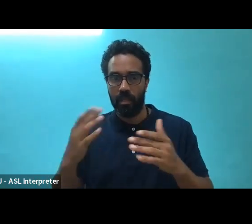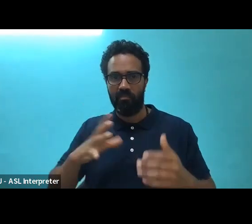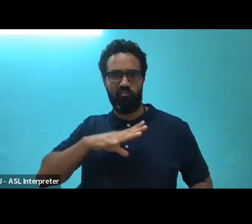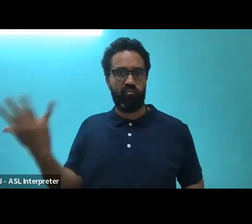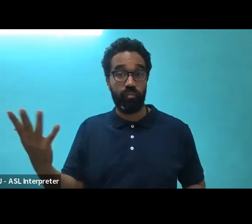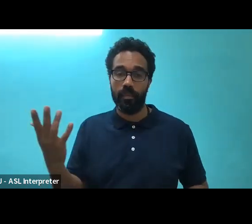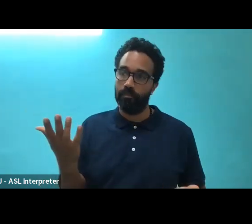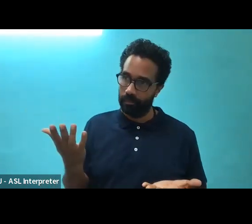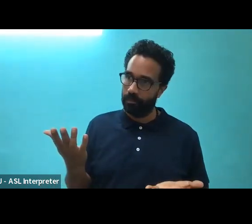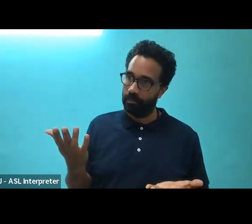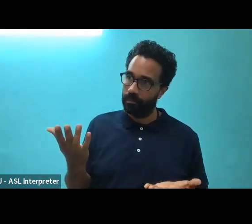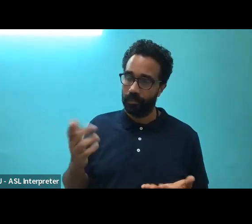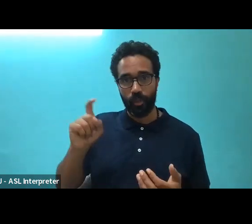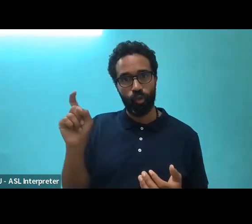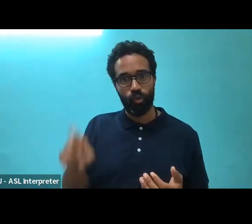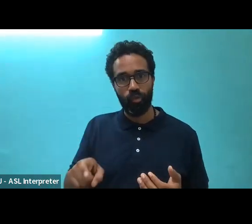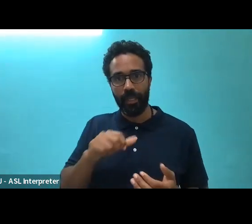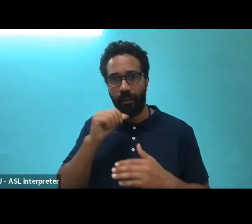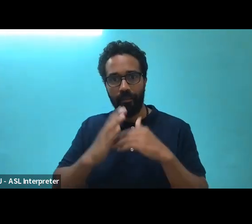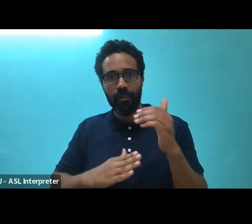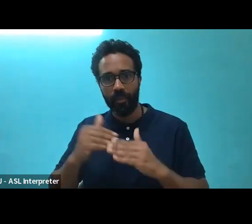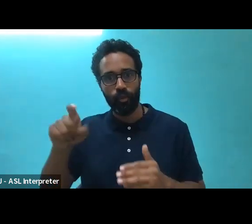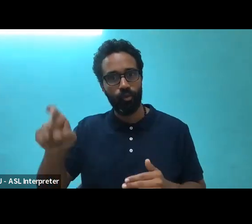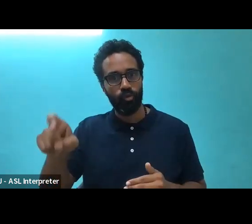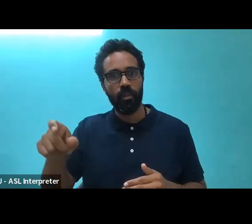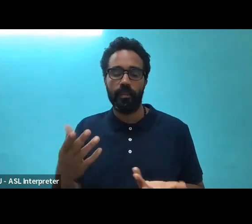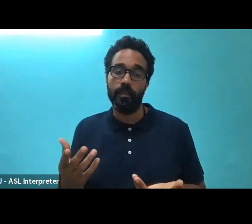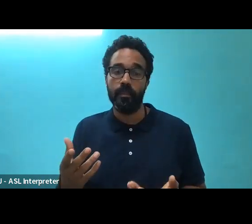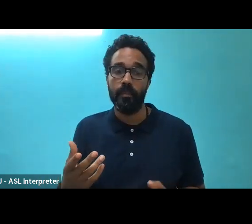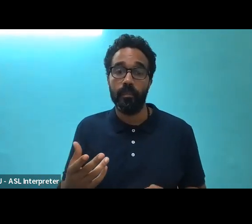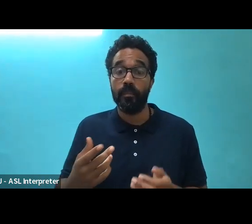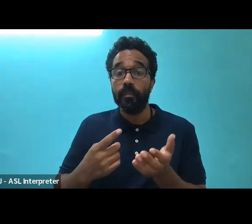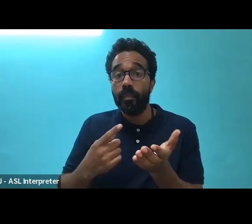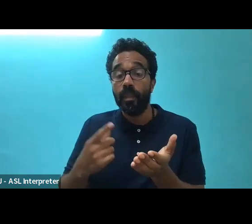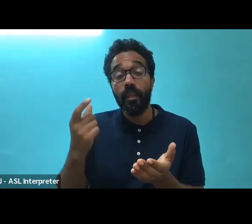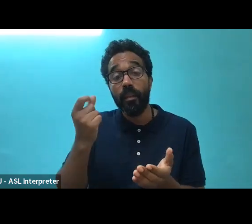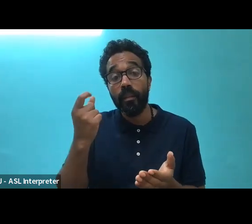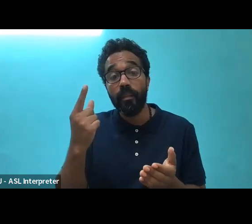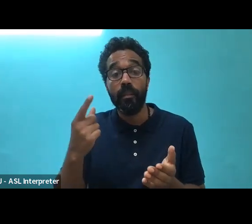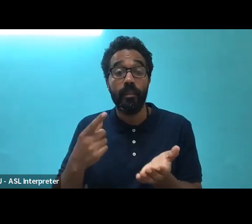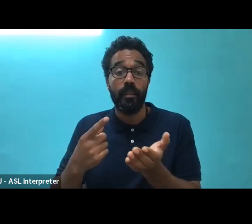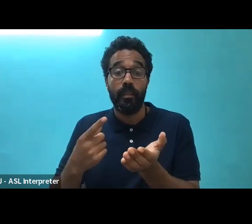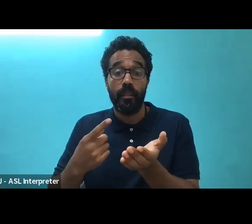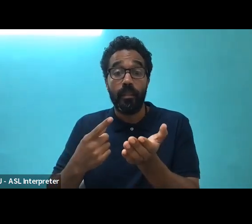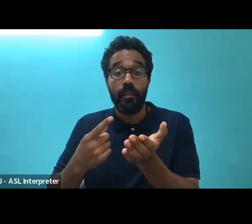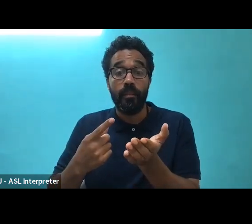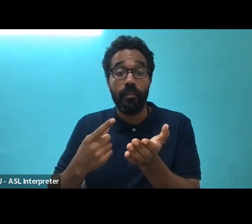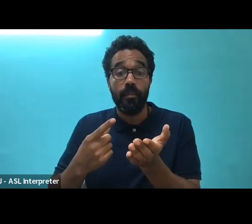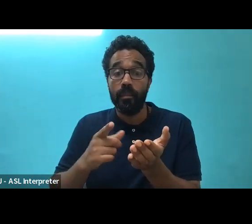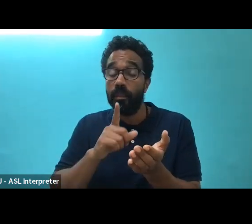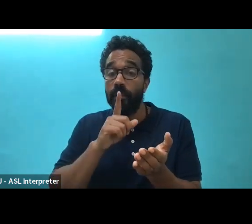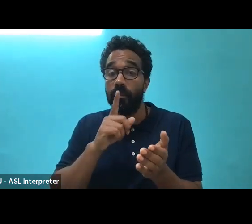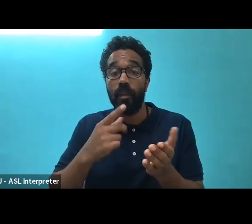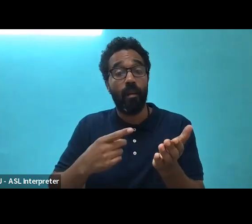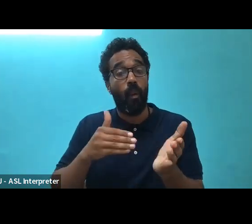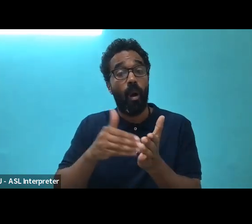think, you know, the elephant in the room, though people call it out from time to time, is we've historically been a movement of